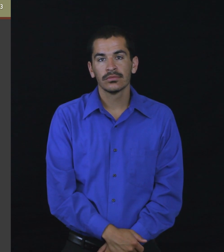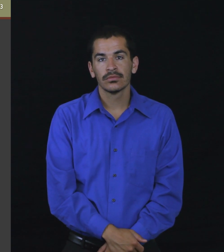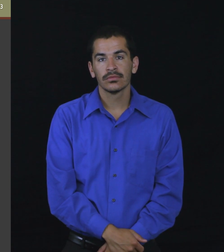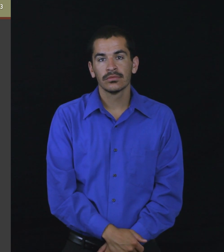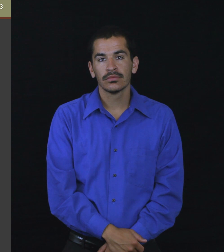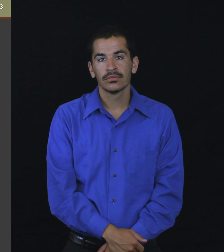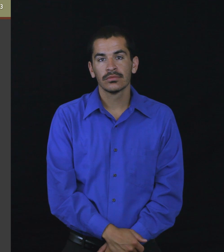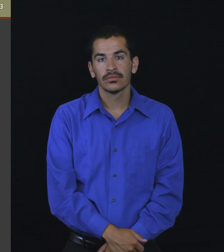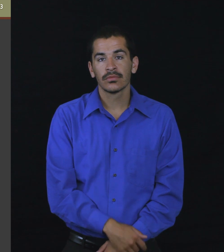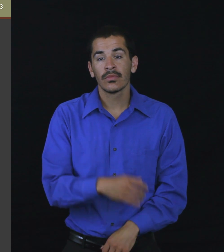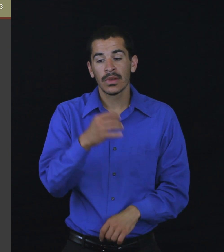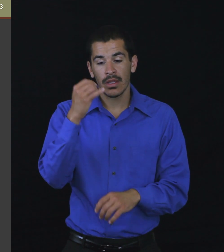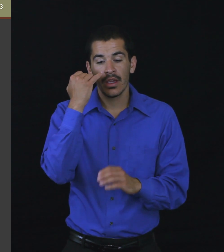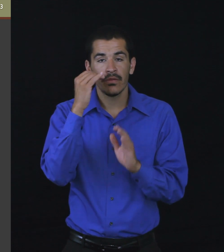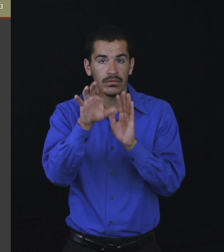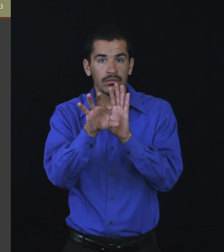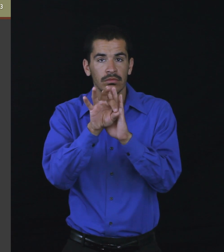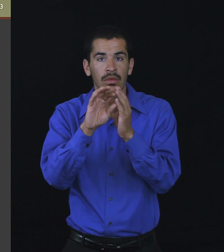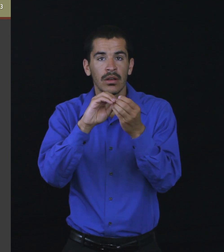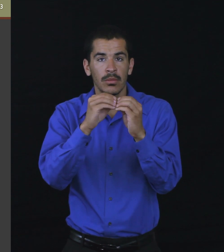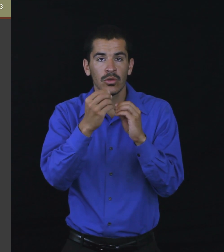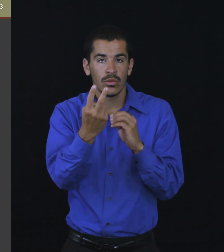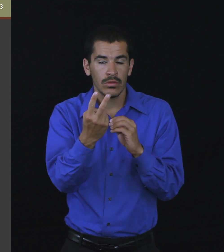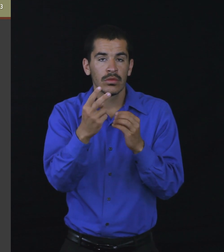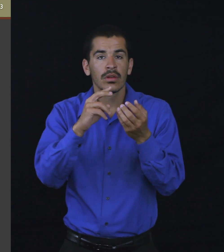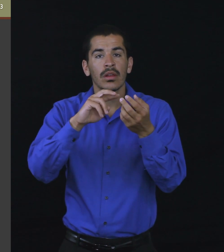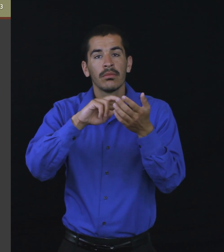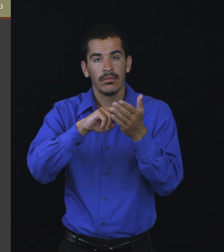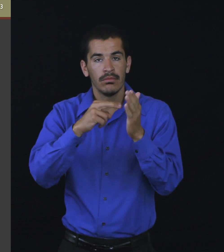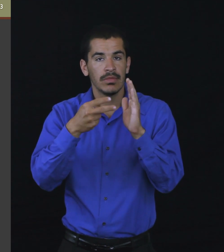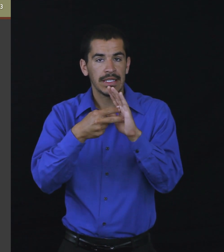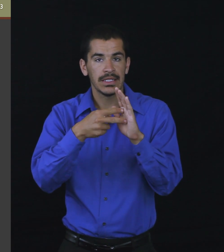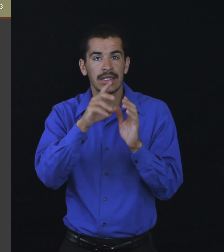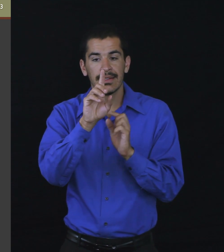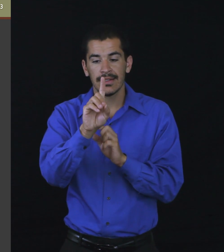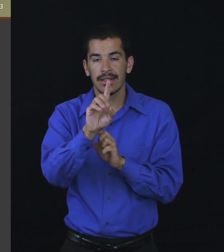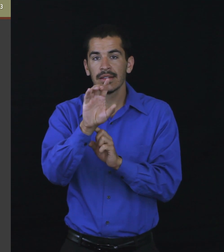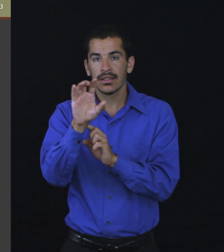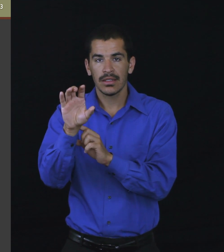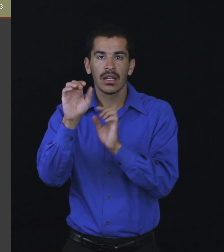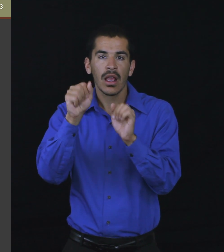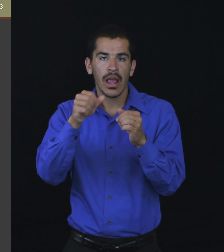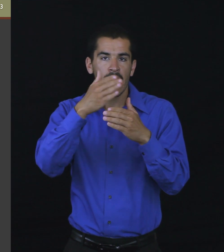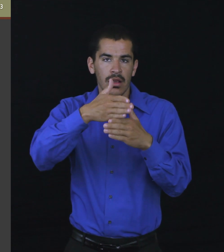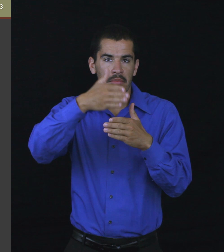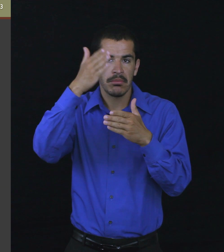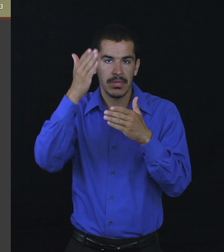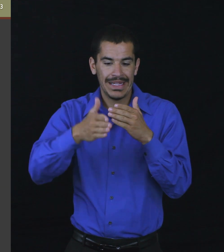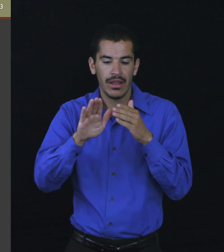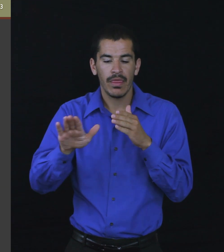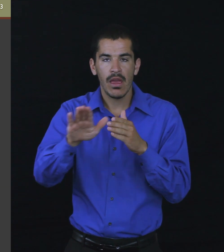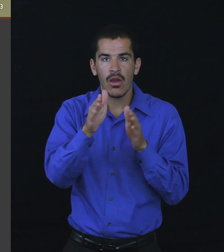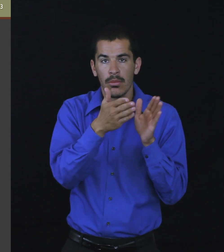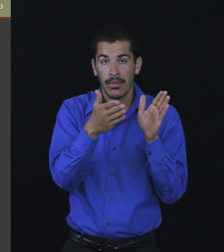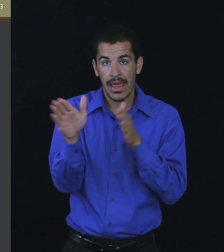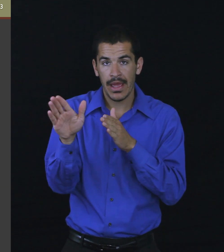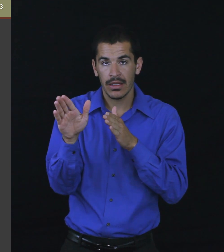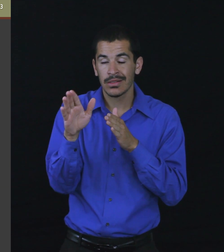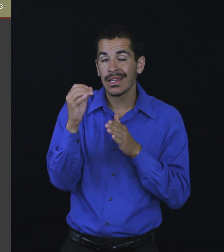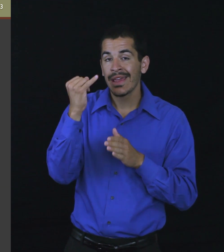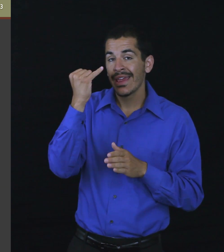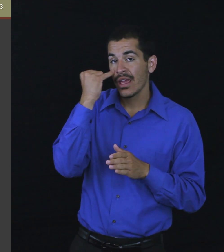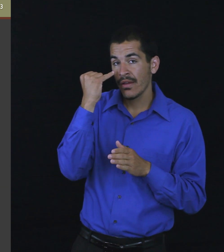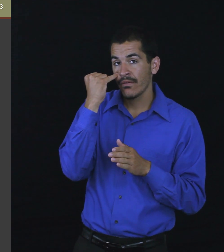This option would allow DCC to complete its plans if PCD allows a developer